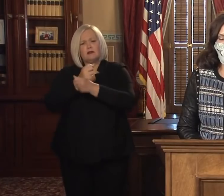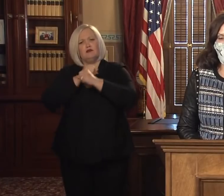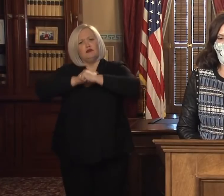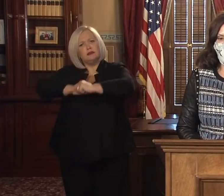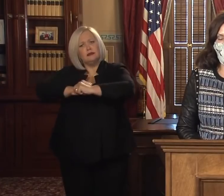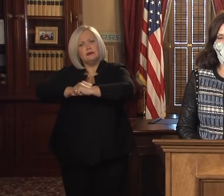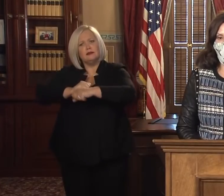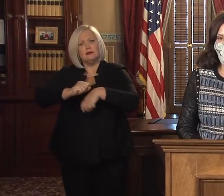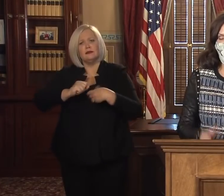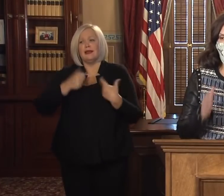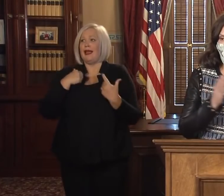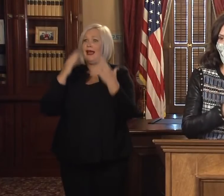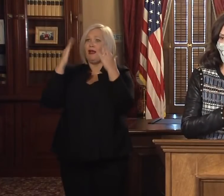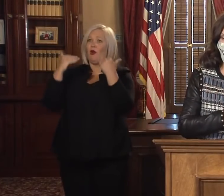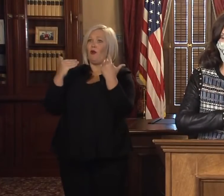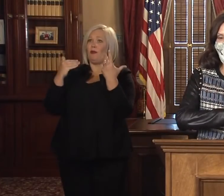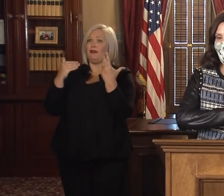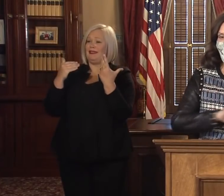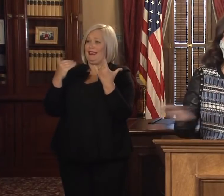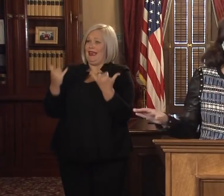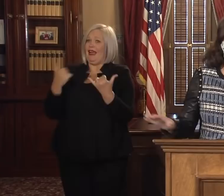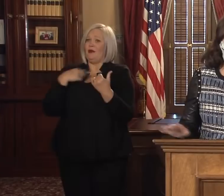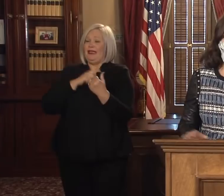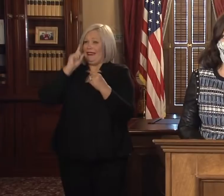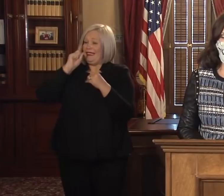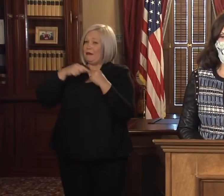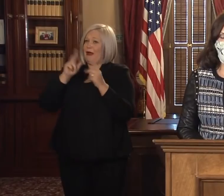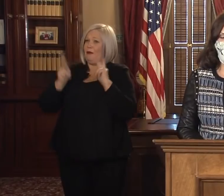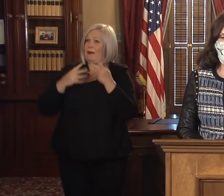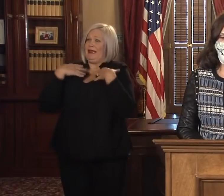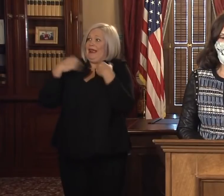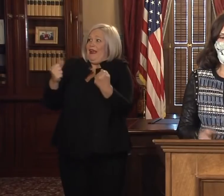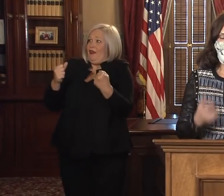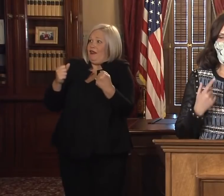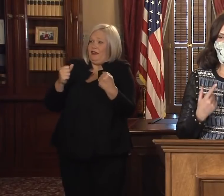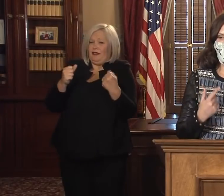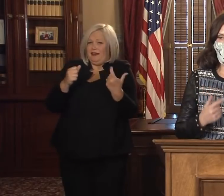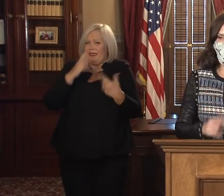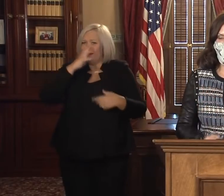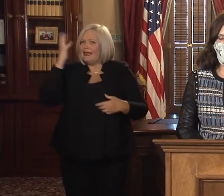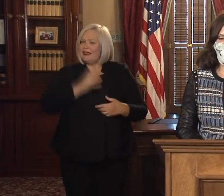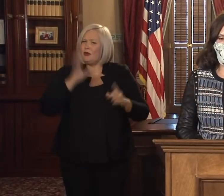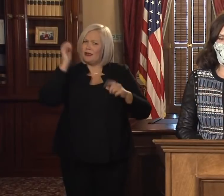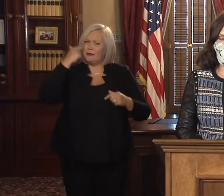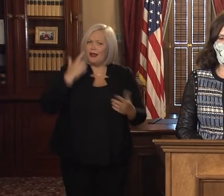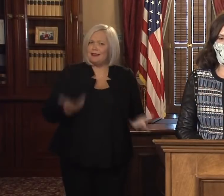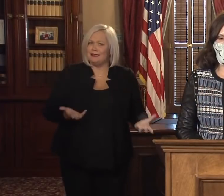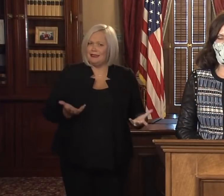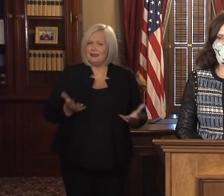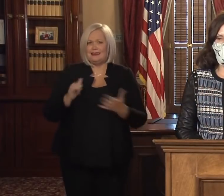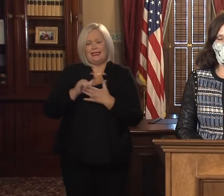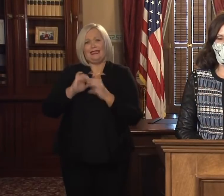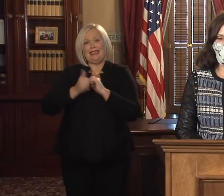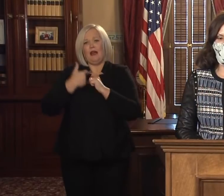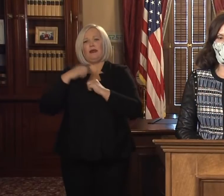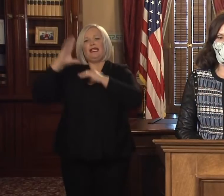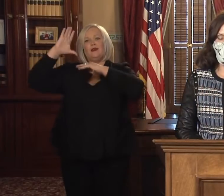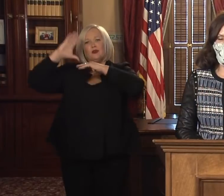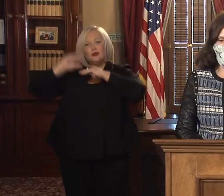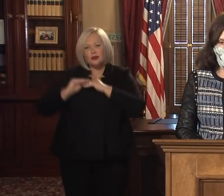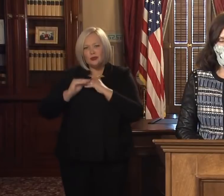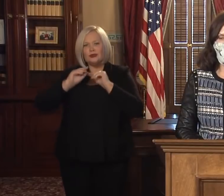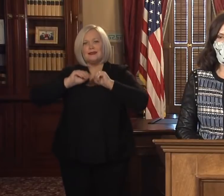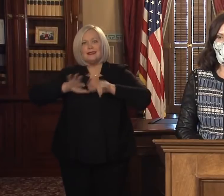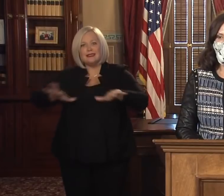get back to a place where we focus on the public health and not worry about the politics. This remains the best implement that we have to keep spread down. I